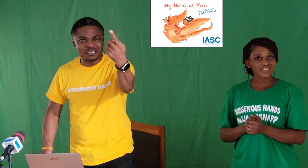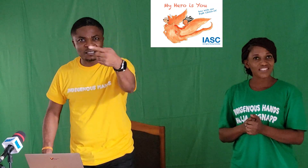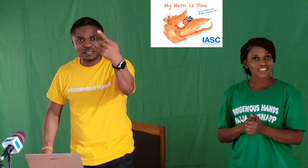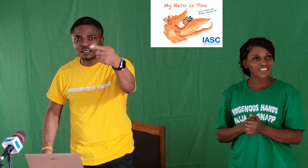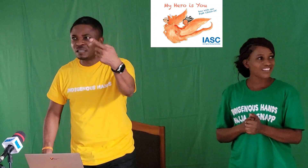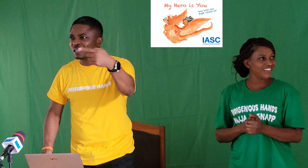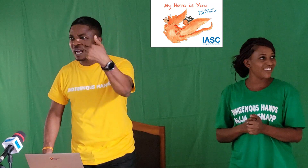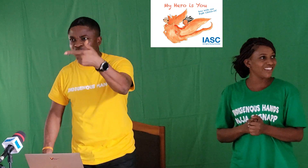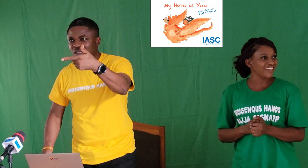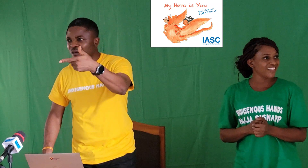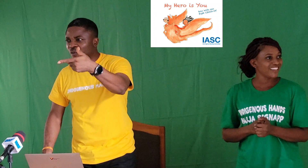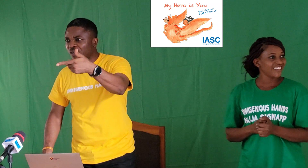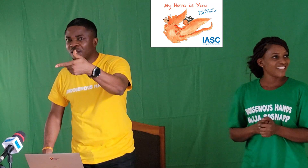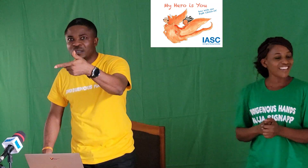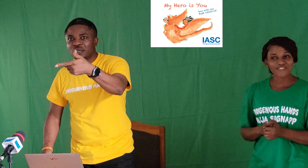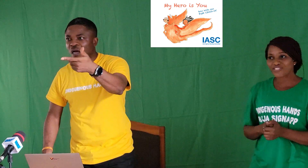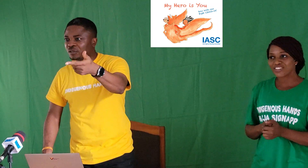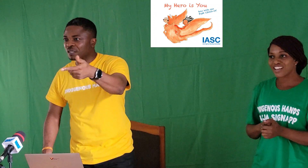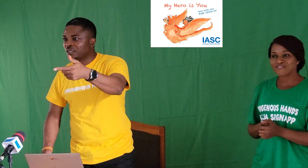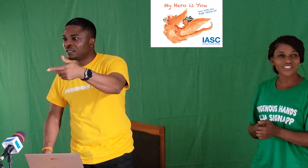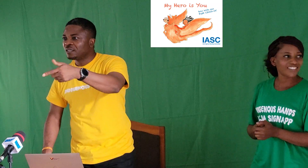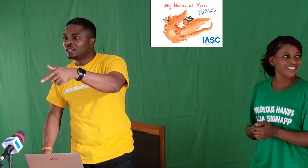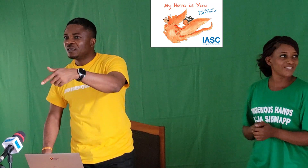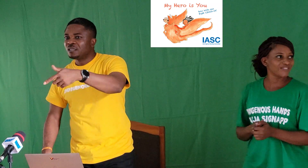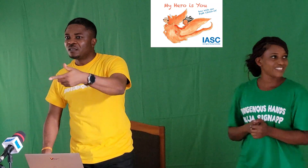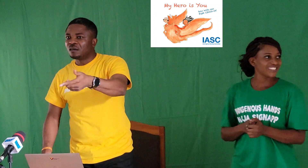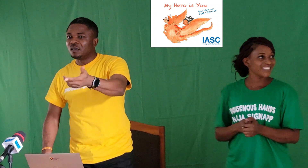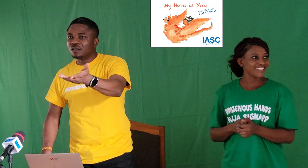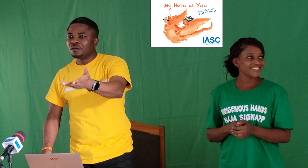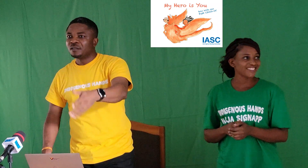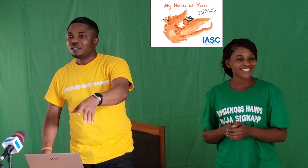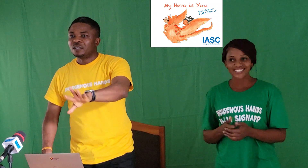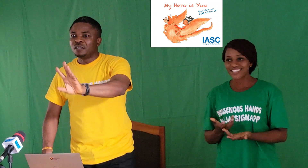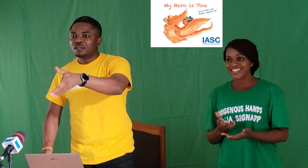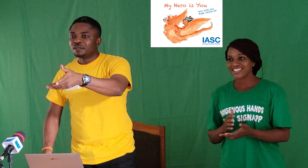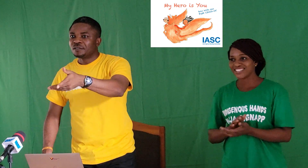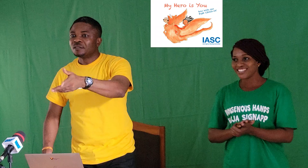Aya is it Hausa? No, it's Hausa. Hausa. Do